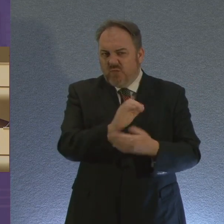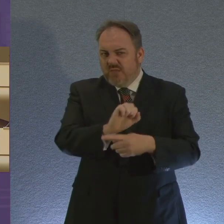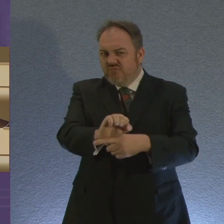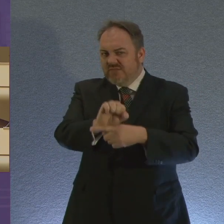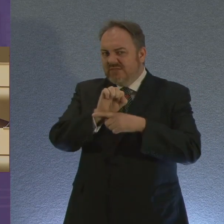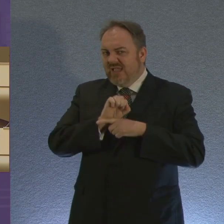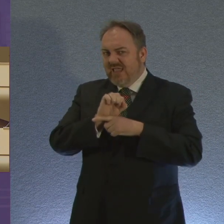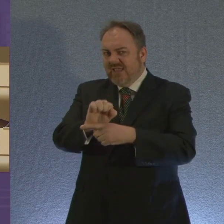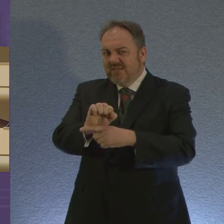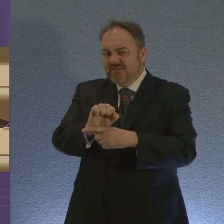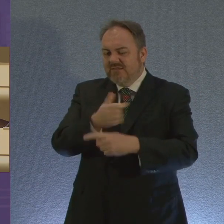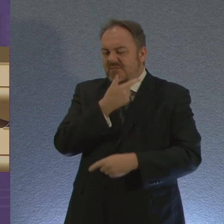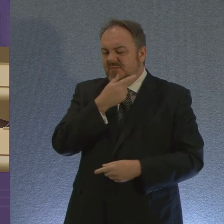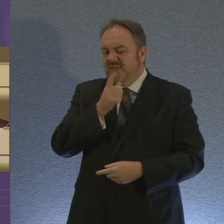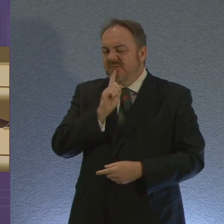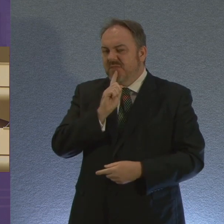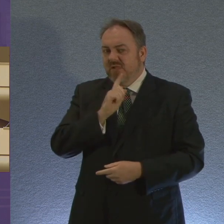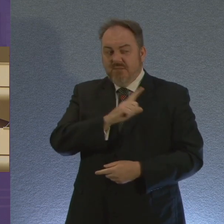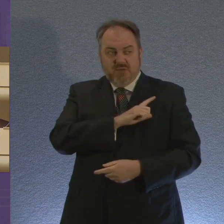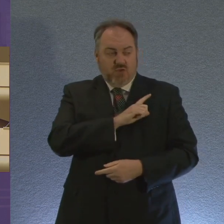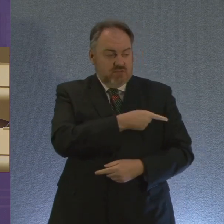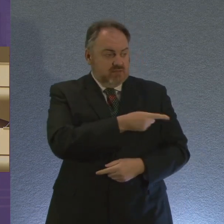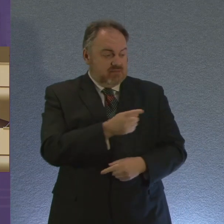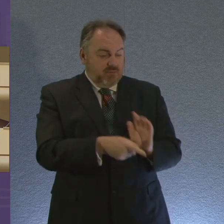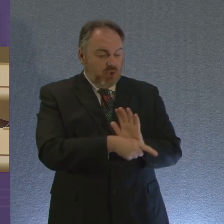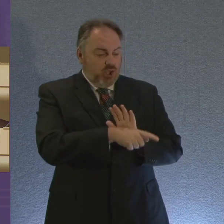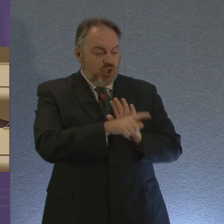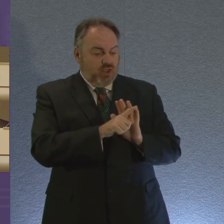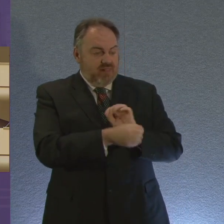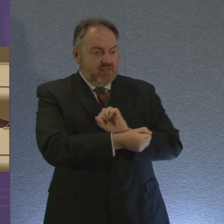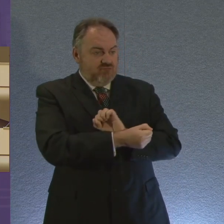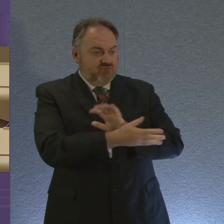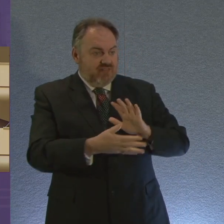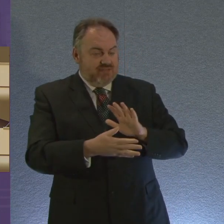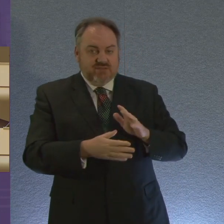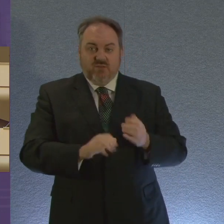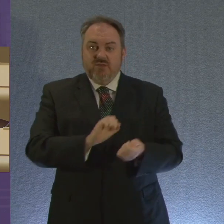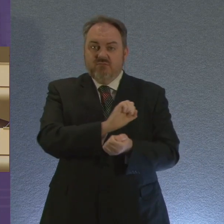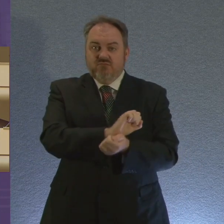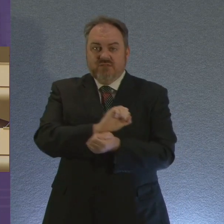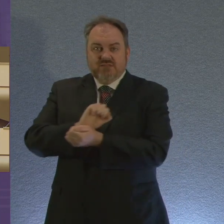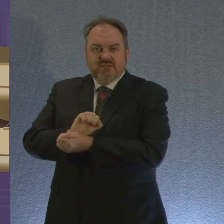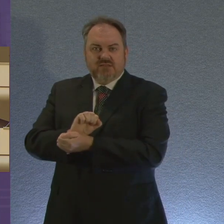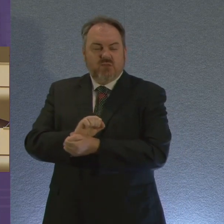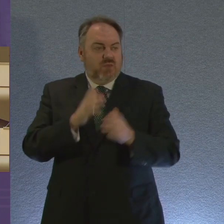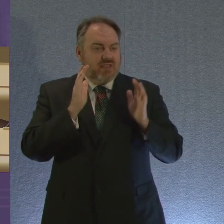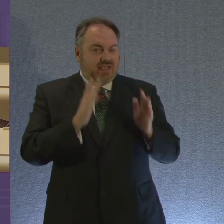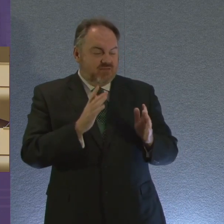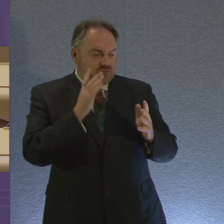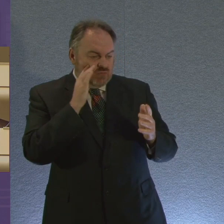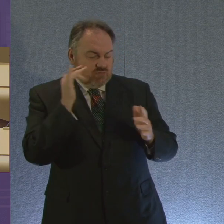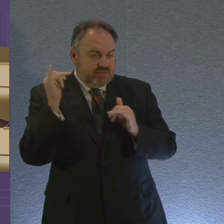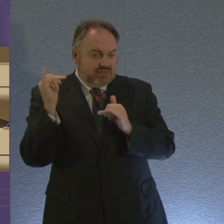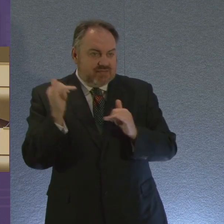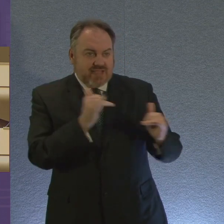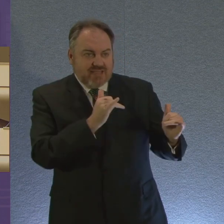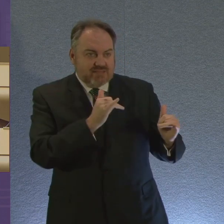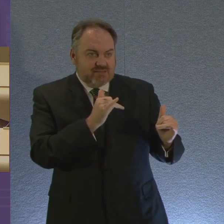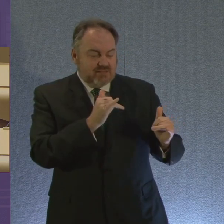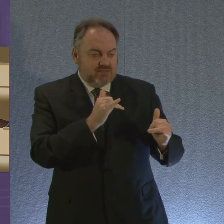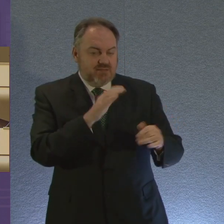Because in terms of prisoners being released, I believe that it is important that they are tested for COVID-19, because